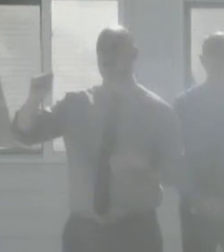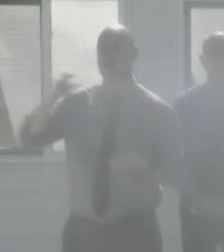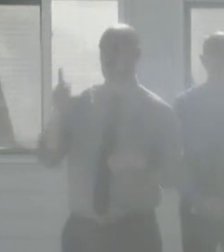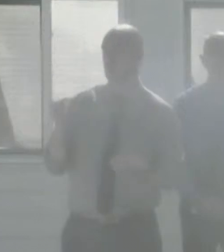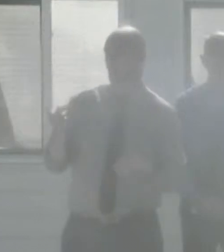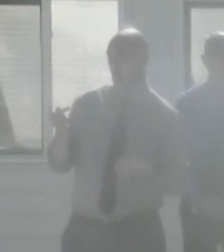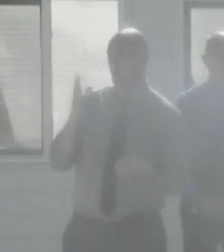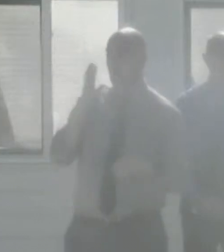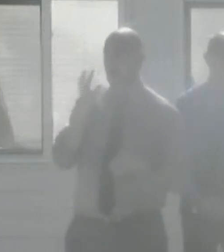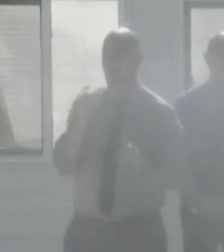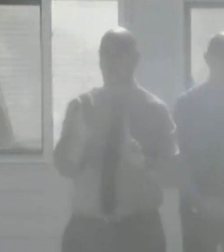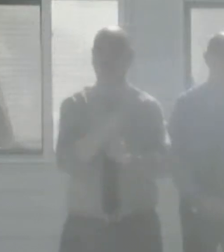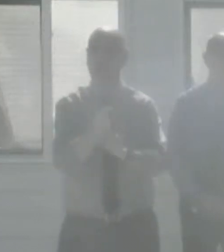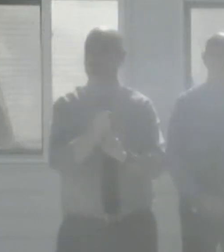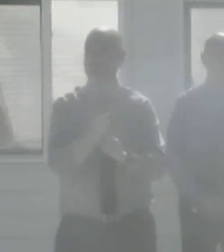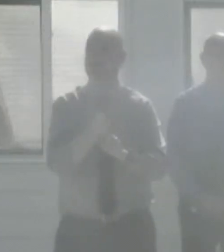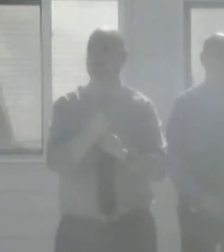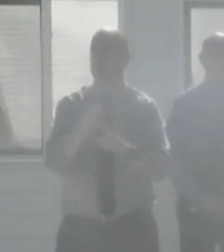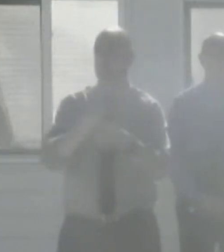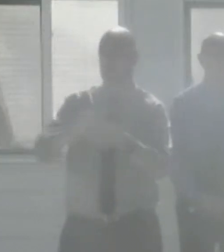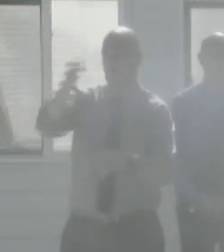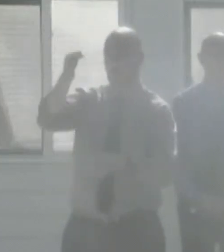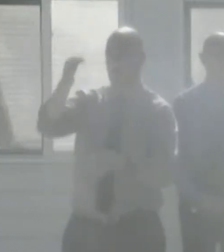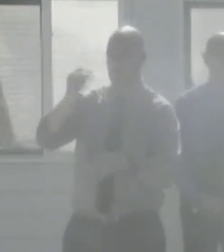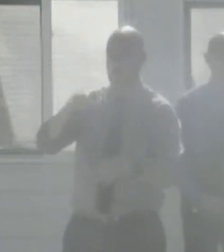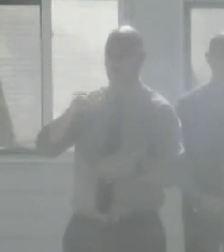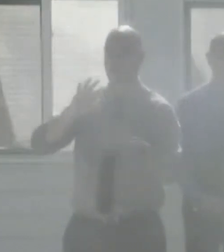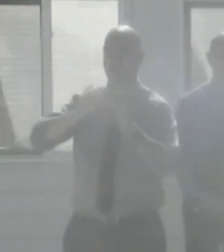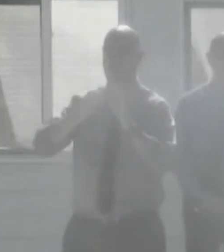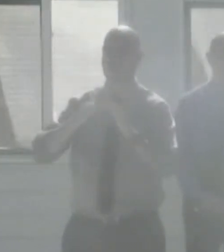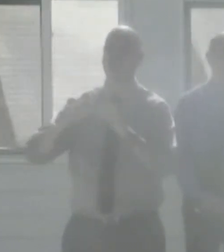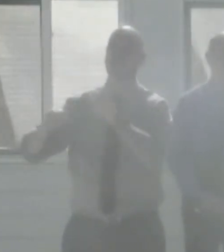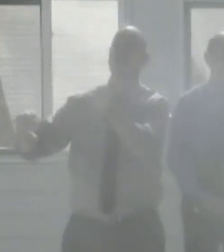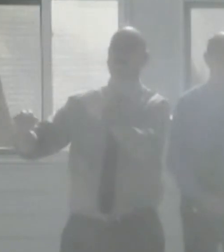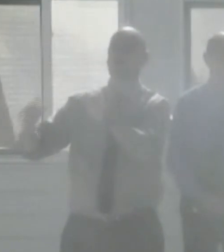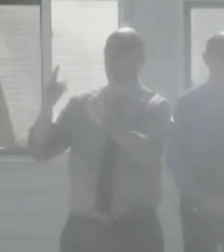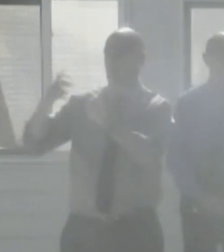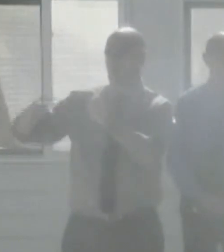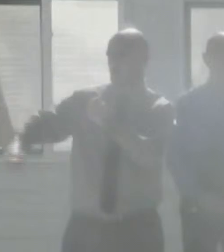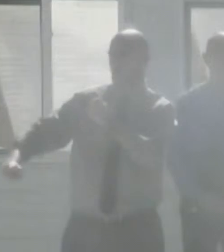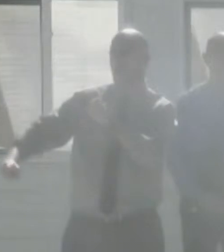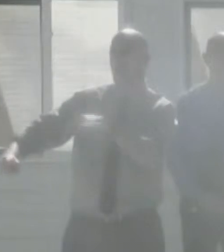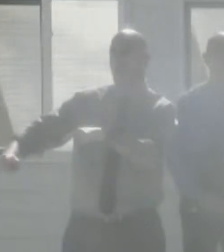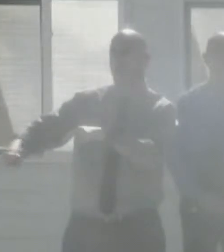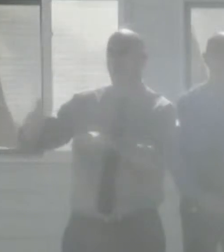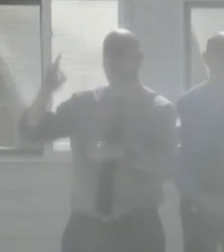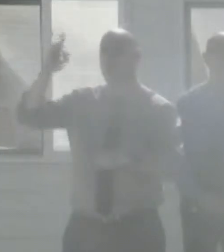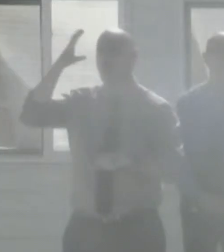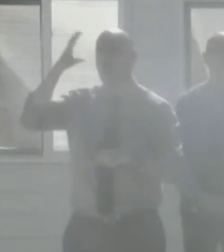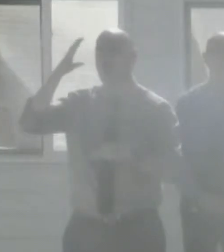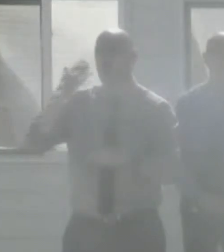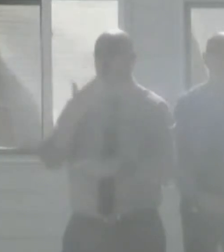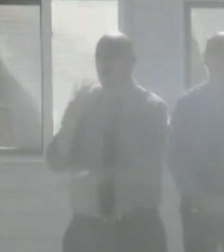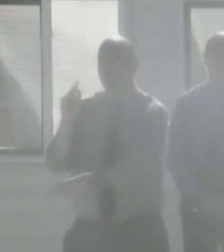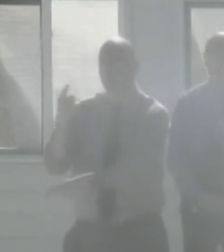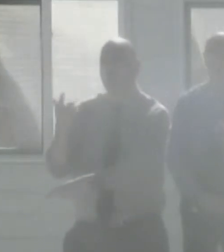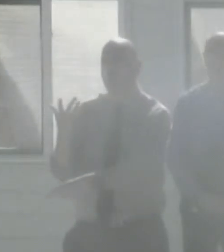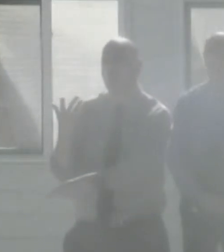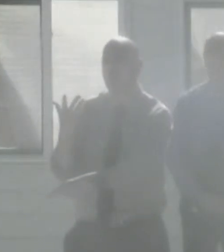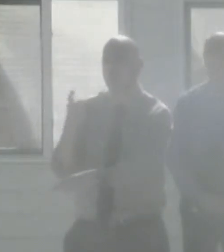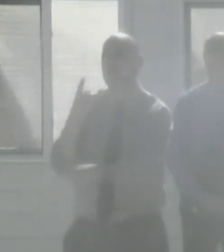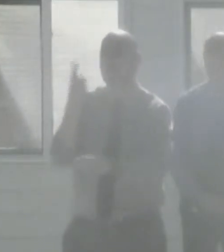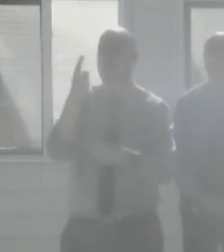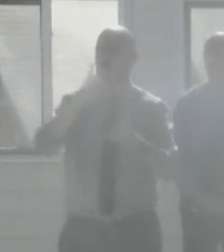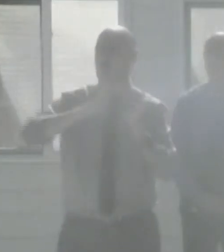coming. Florida Highway Patrol rescued the dog. It's now in Tallahassee. Honestly, it's a good dog, but I mean, it's traumatized from that. And so